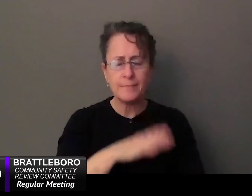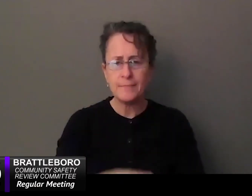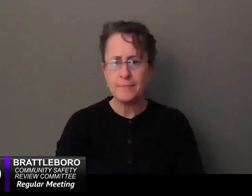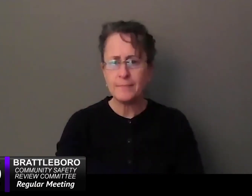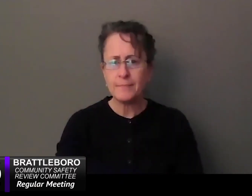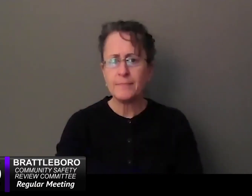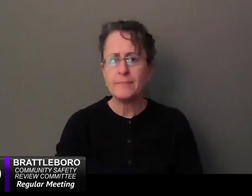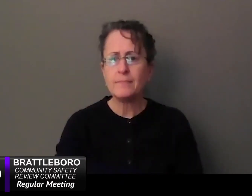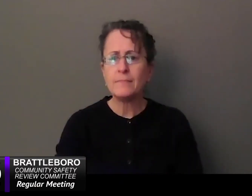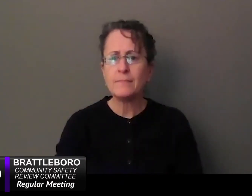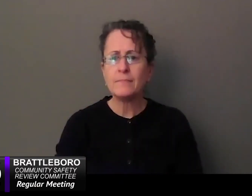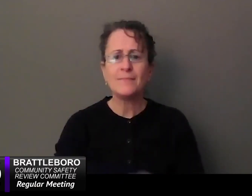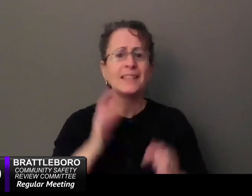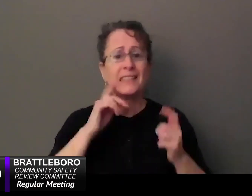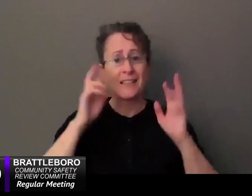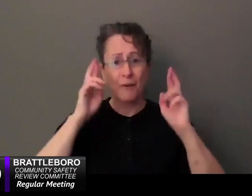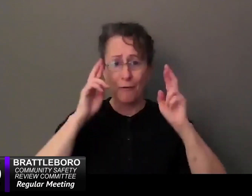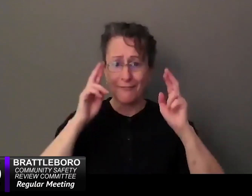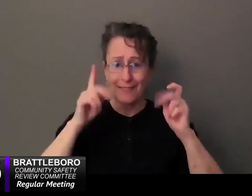and hopefully you can hear me.